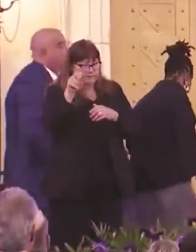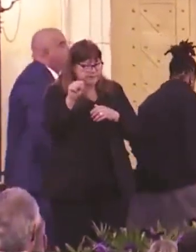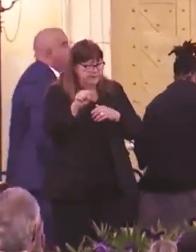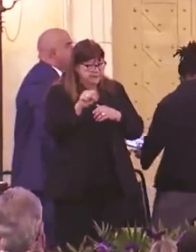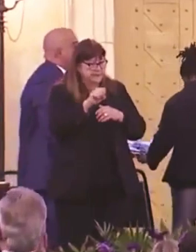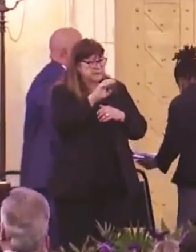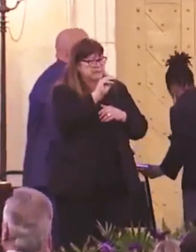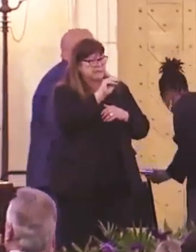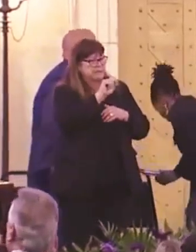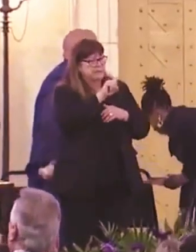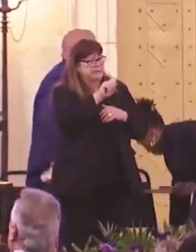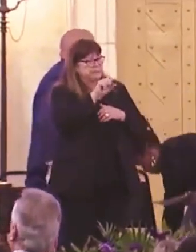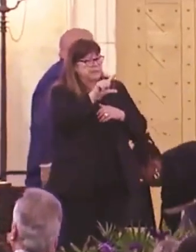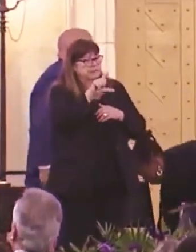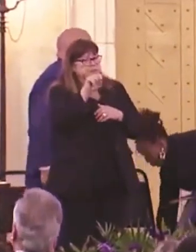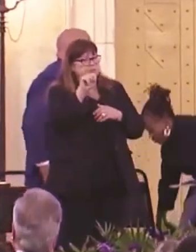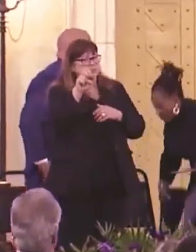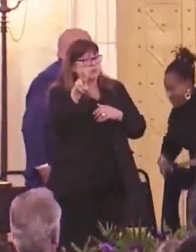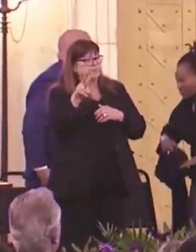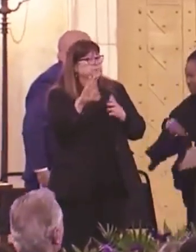tov.